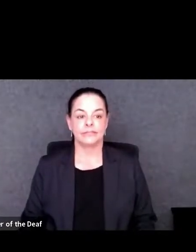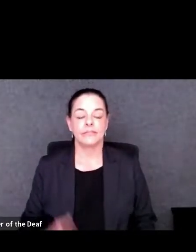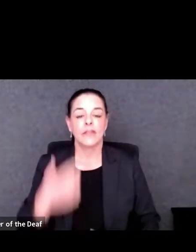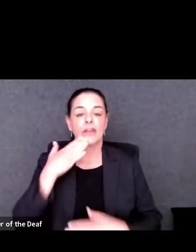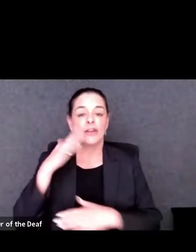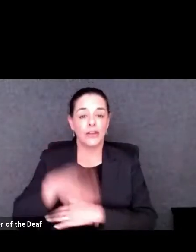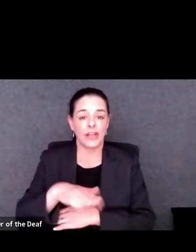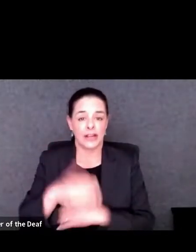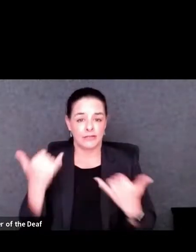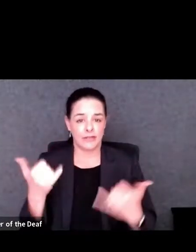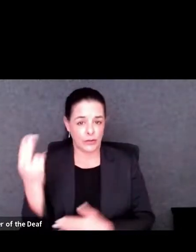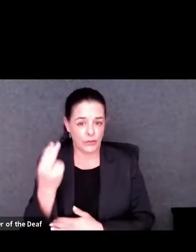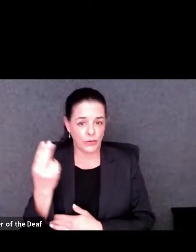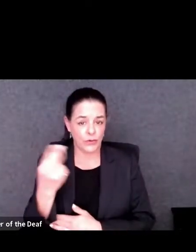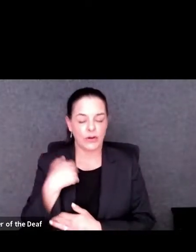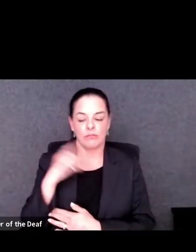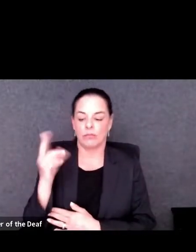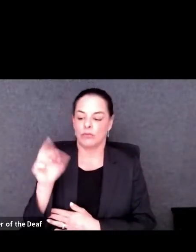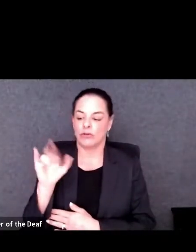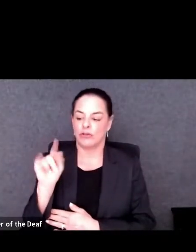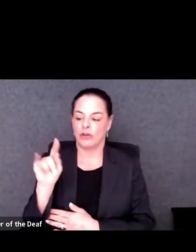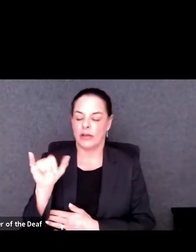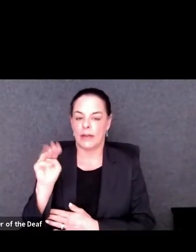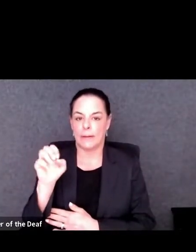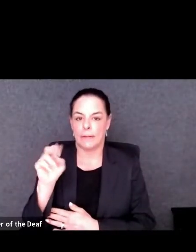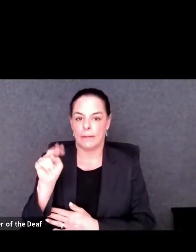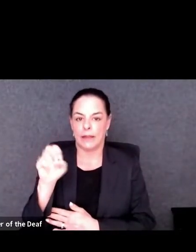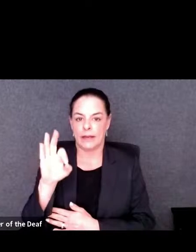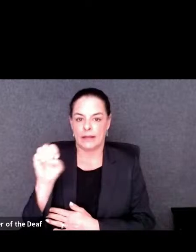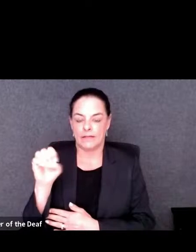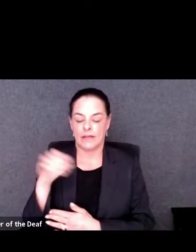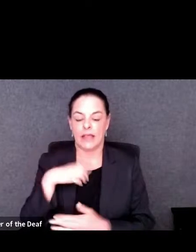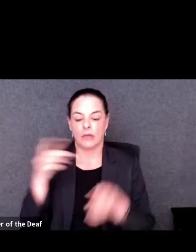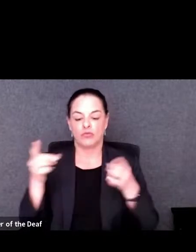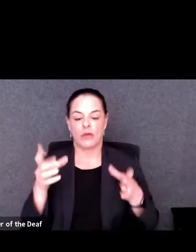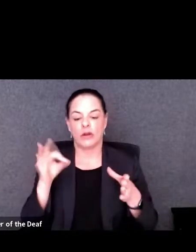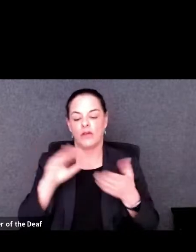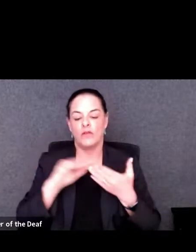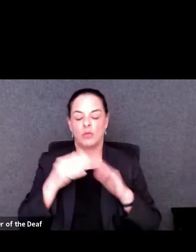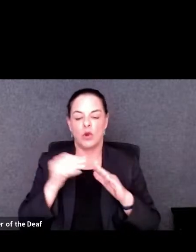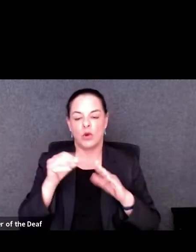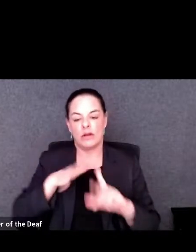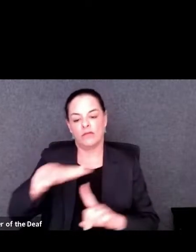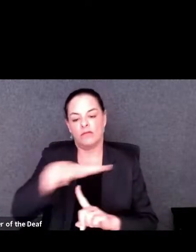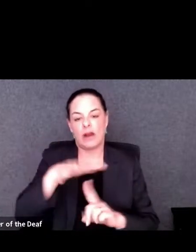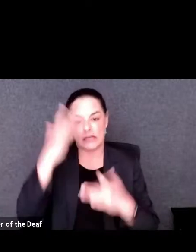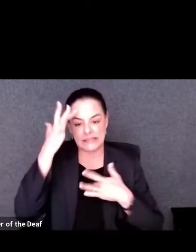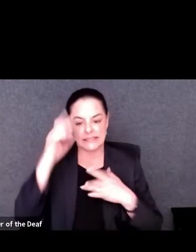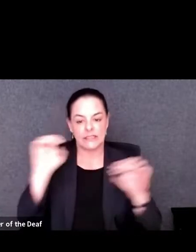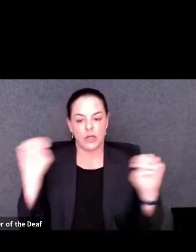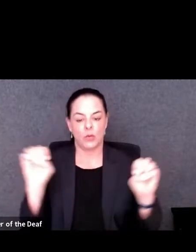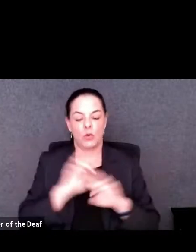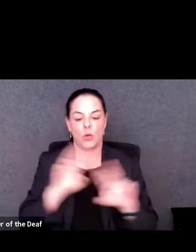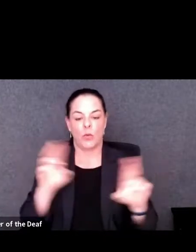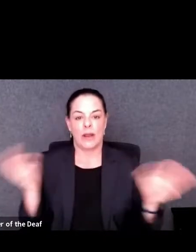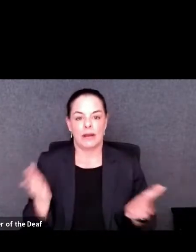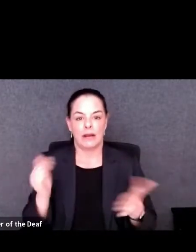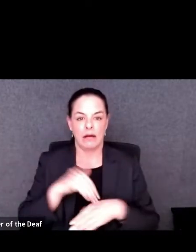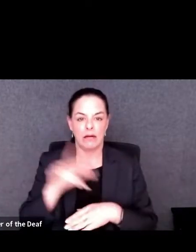Good Thursday afternoon. I'm Charity Menifee, Director of Communicable and Environmental Disease and Emergency Preparedness here at Knox County Health